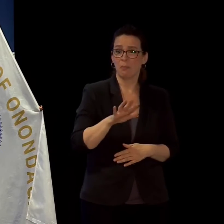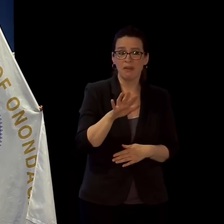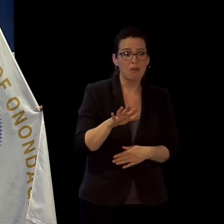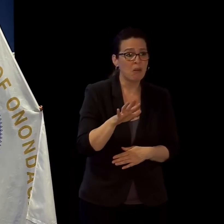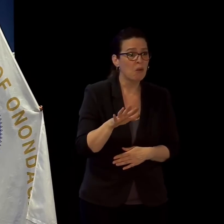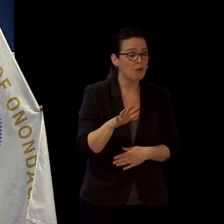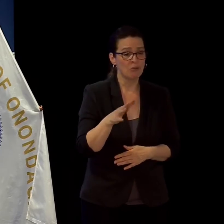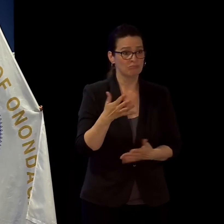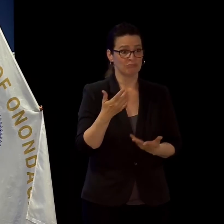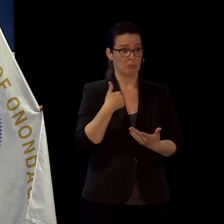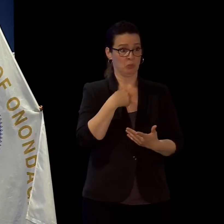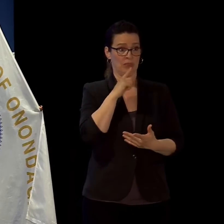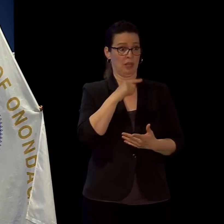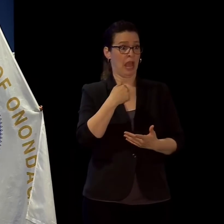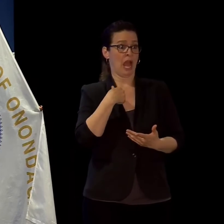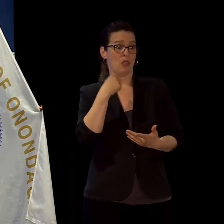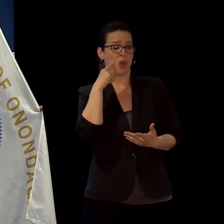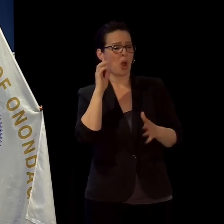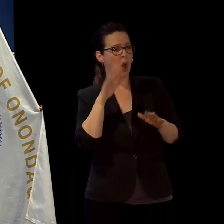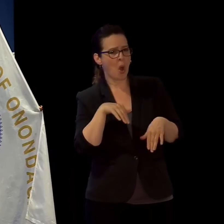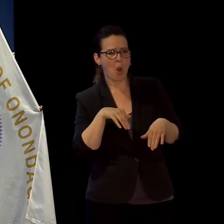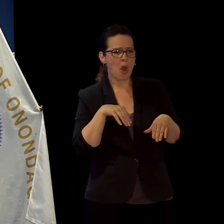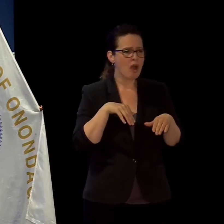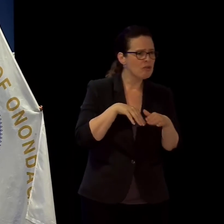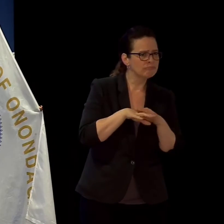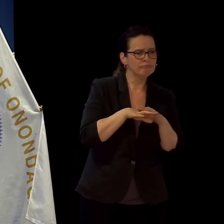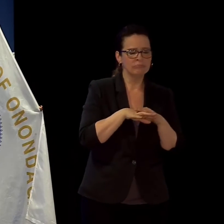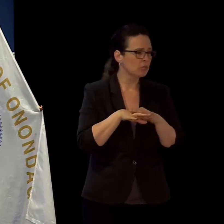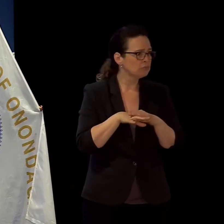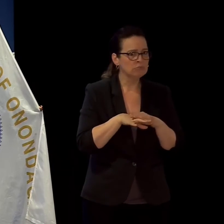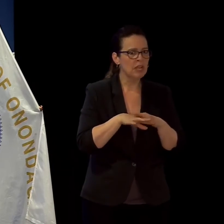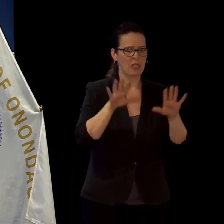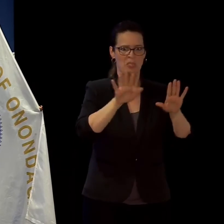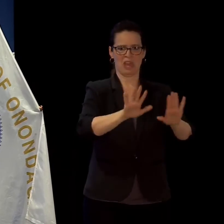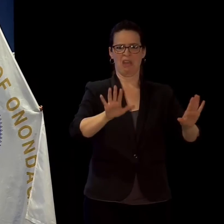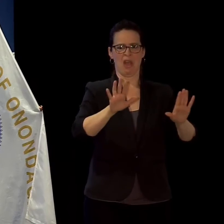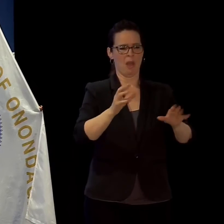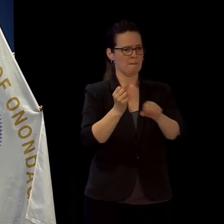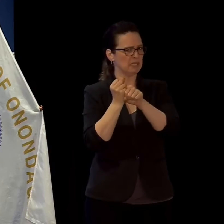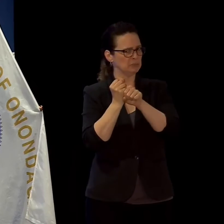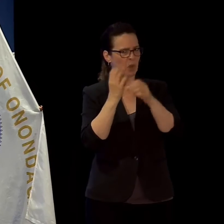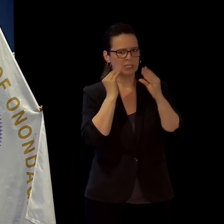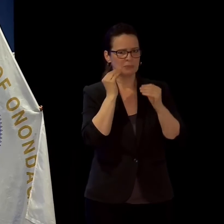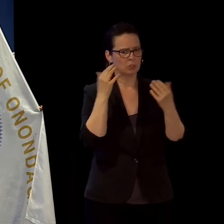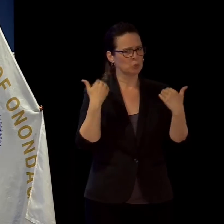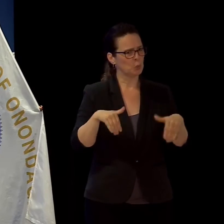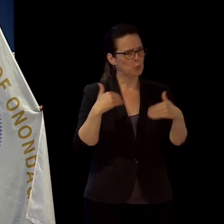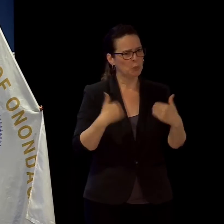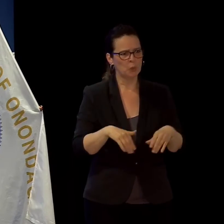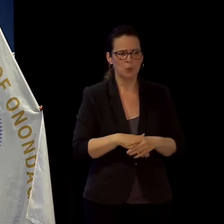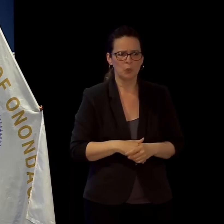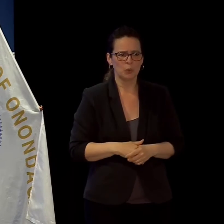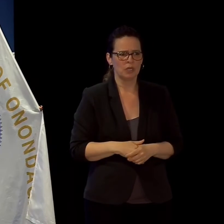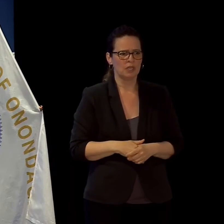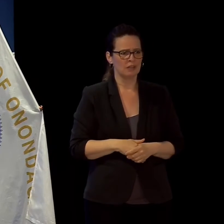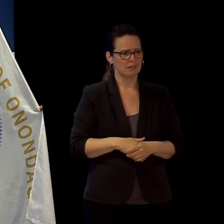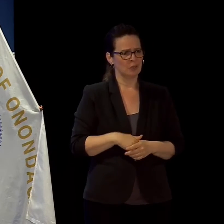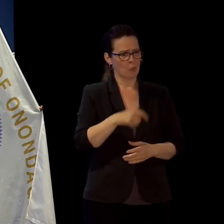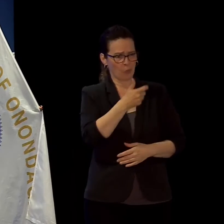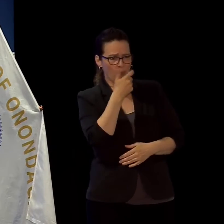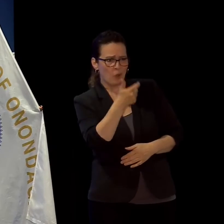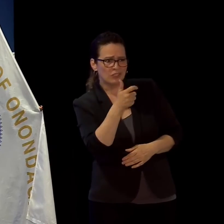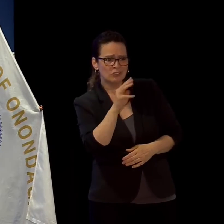not a baseball game. So I encourage the public to really get out with your family to see a Mets game. I think